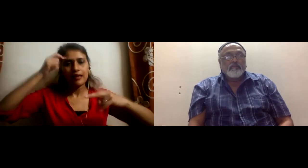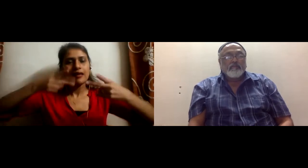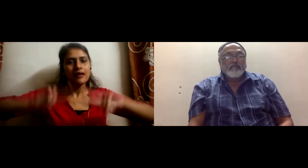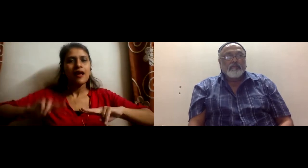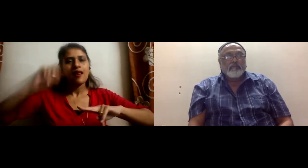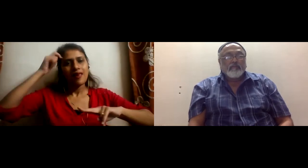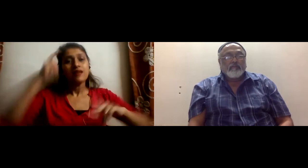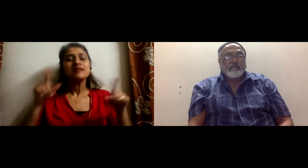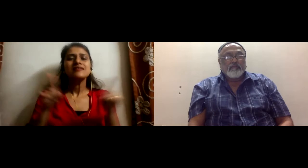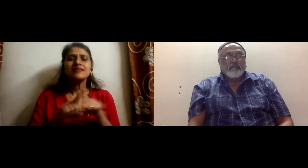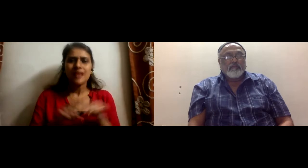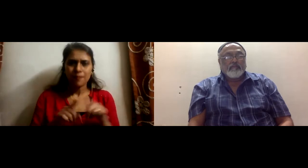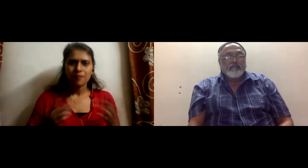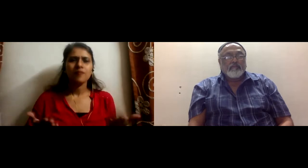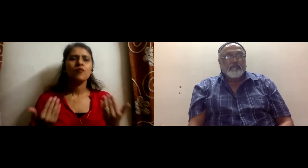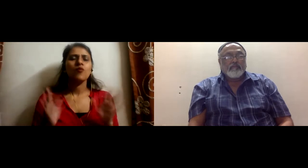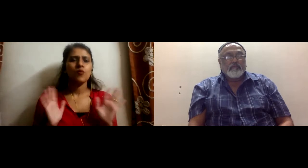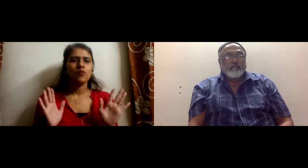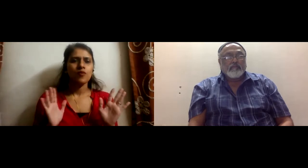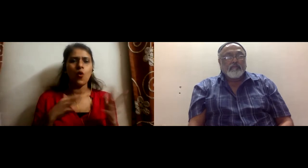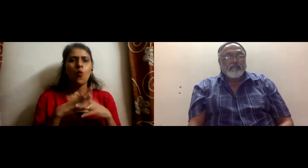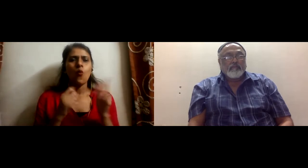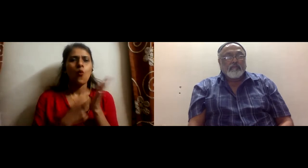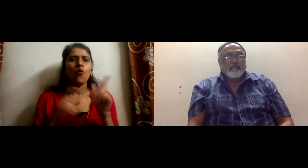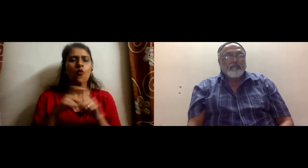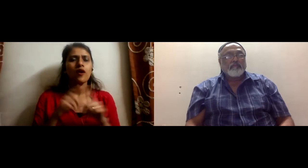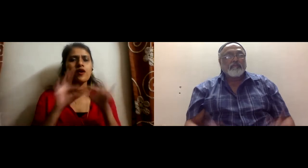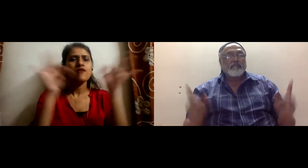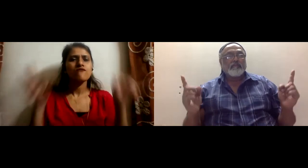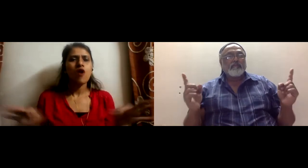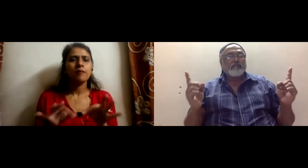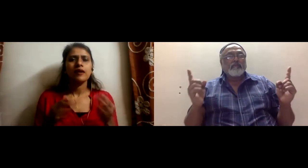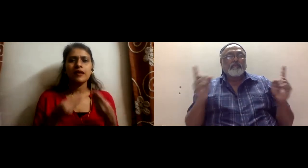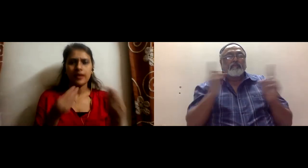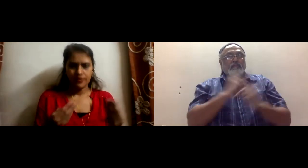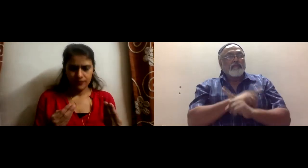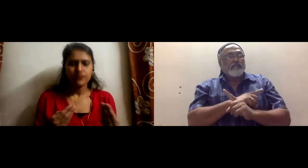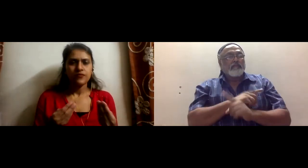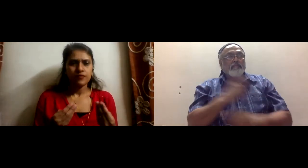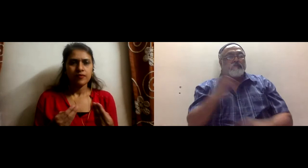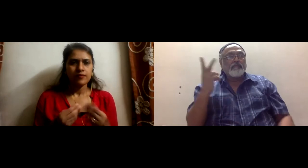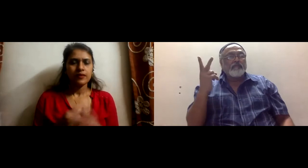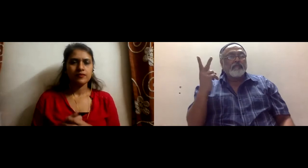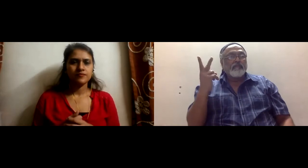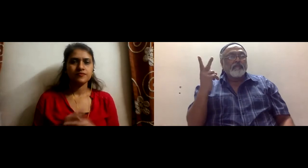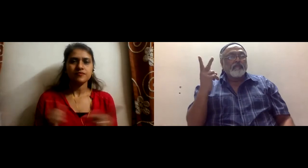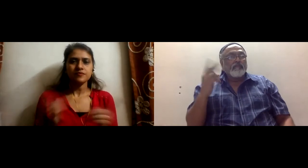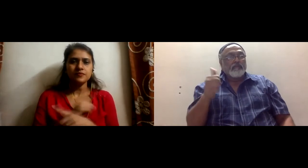file or text format it is given to them? It will make it accessible. You're already doing it. Why can't you do it for enabling inclusion? It's